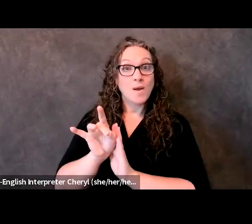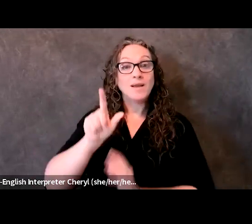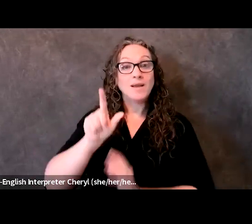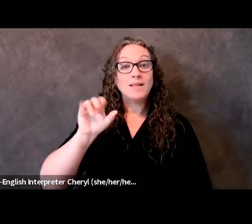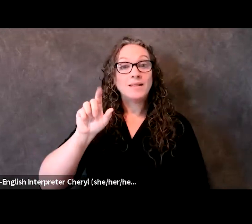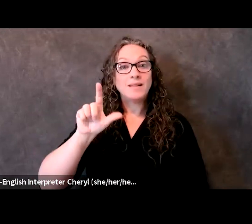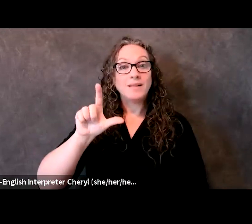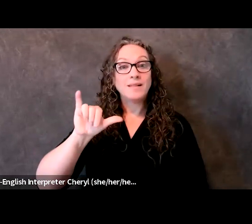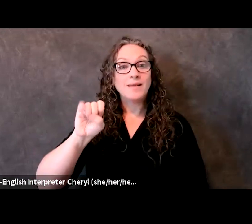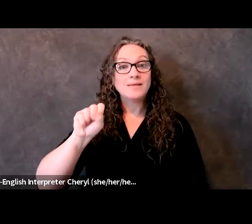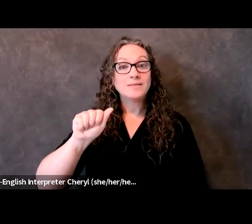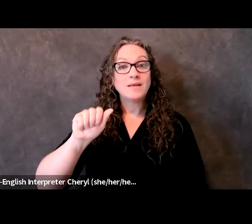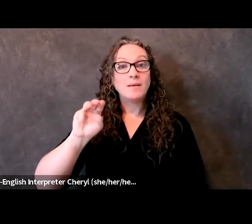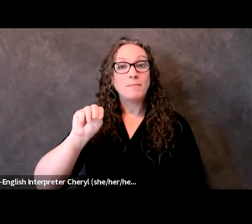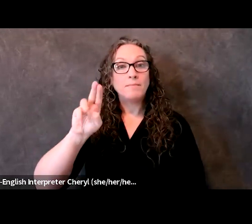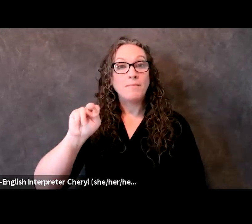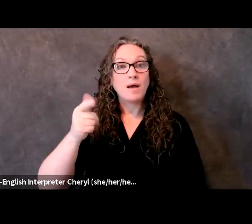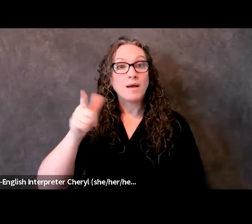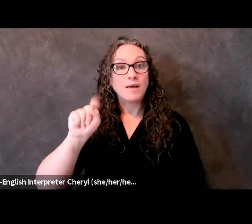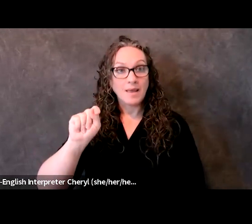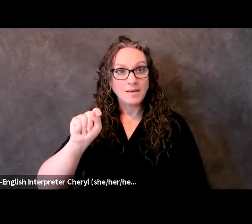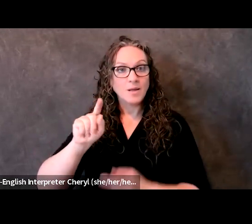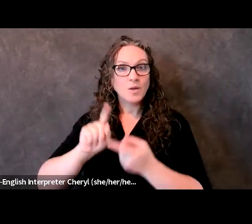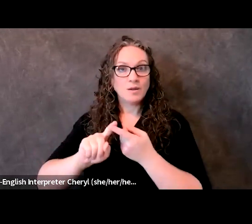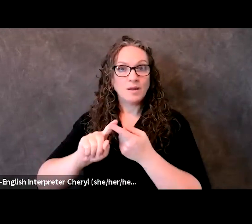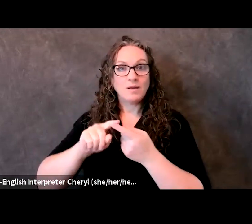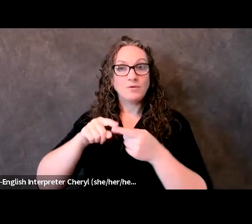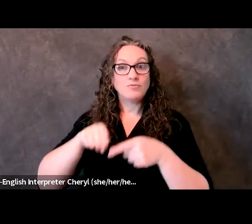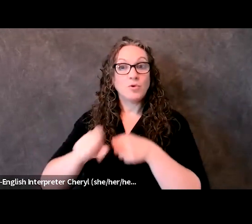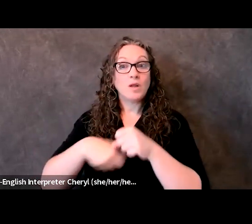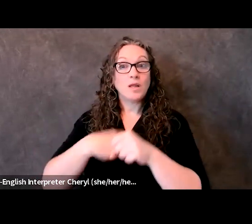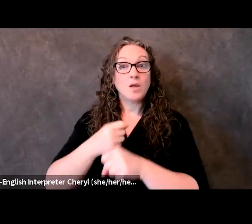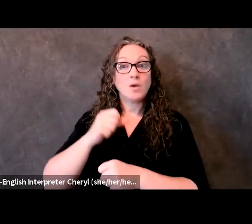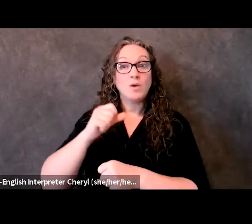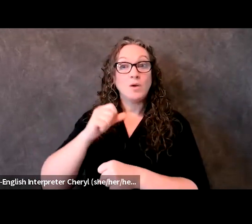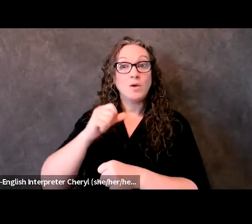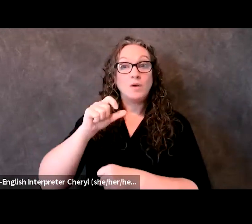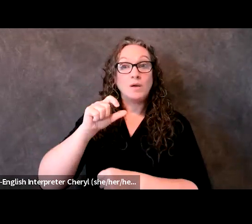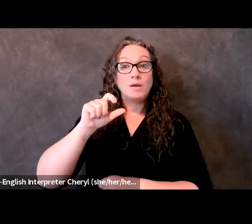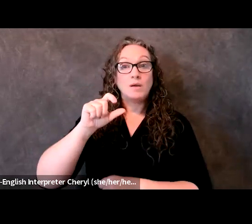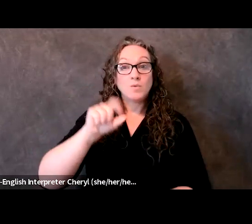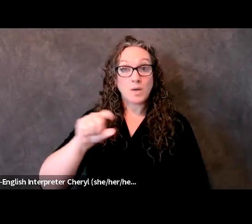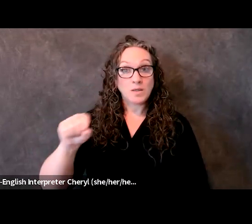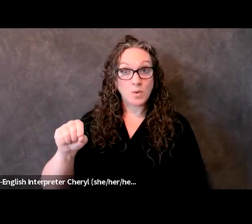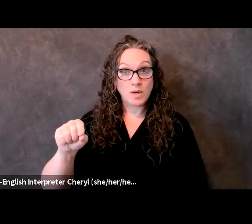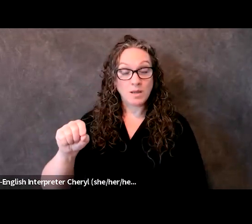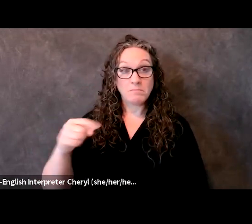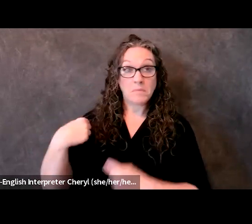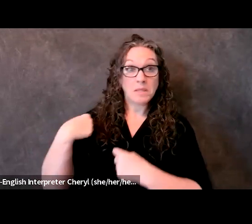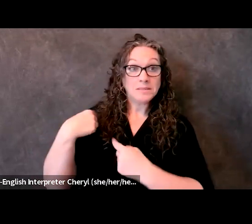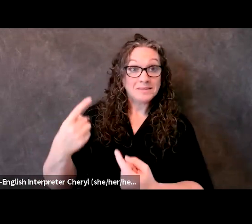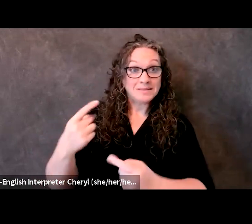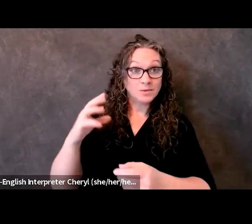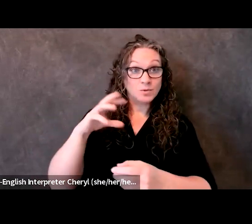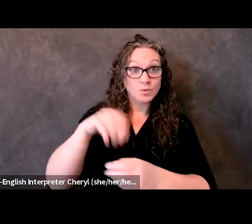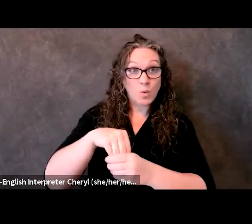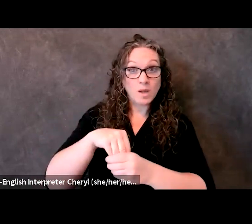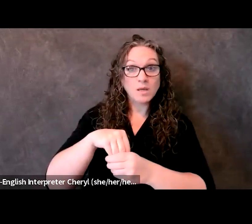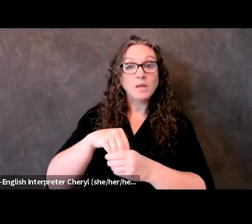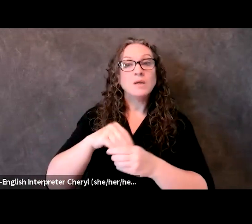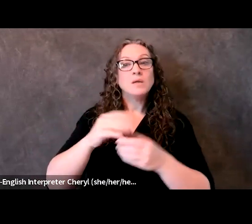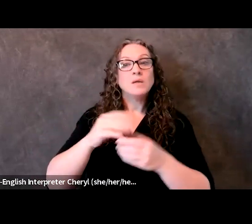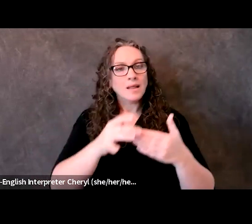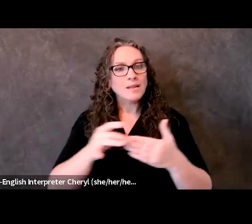Cal OES in September 2020. And since joining the agency, she's led efforts to design and